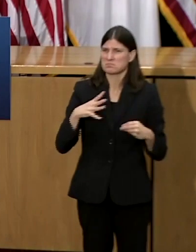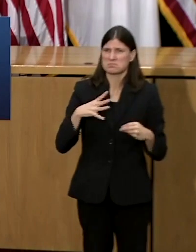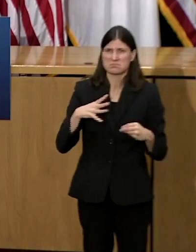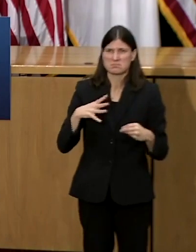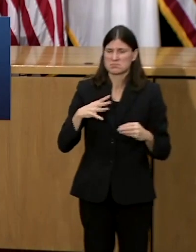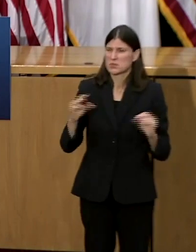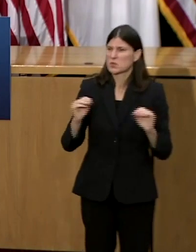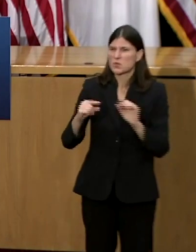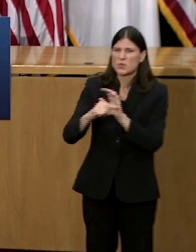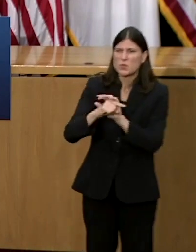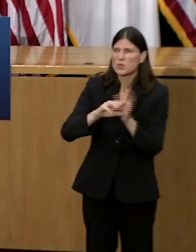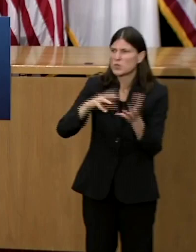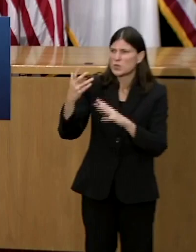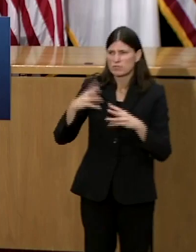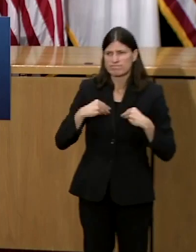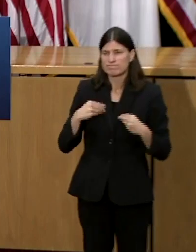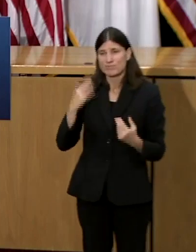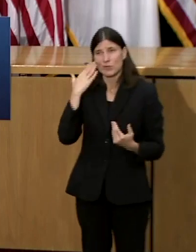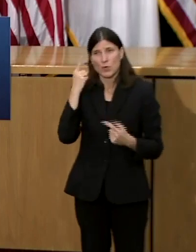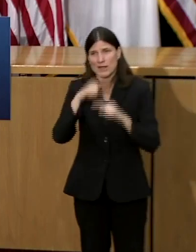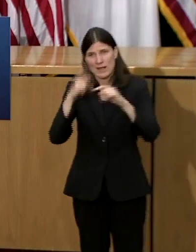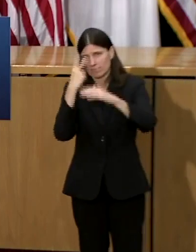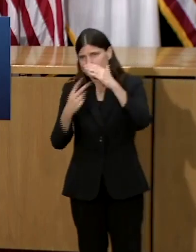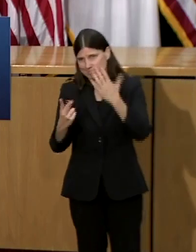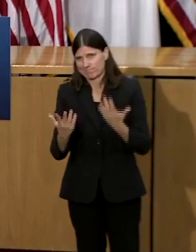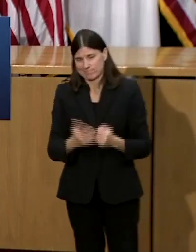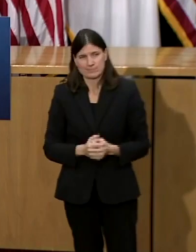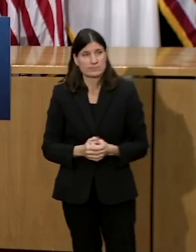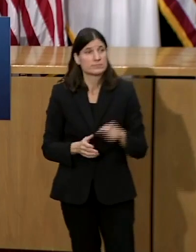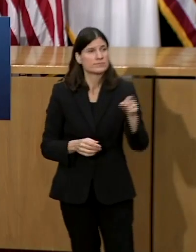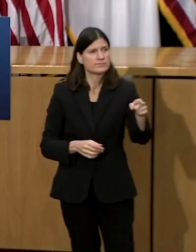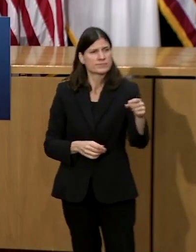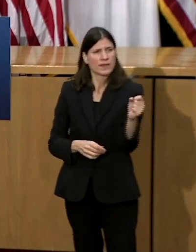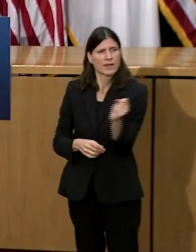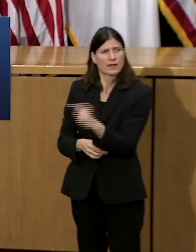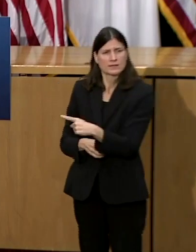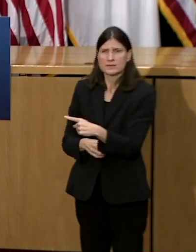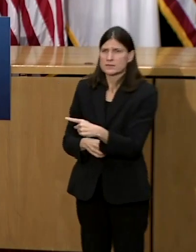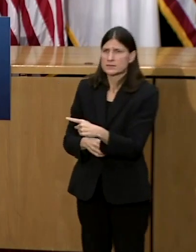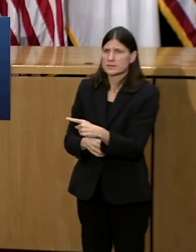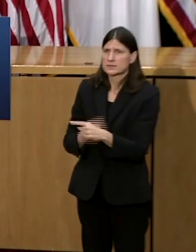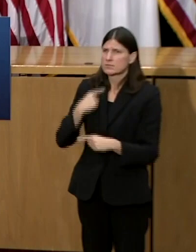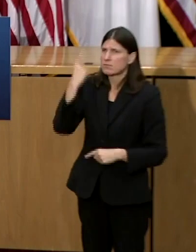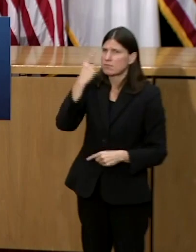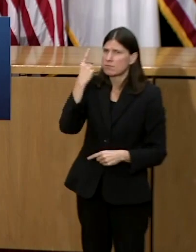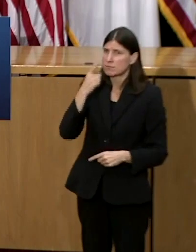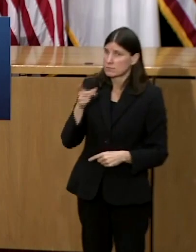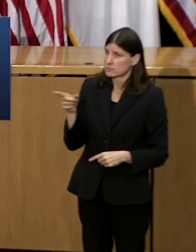Is there any sort of difference in ages of children, high school versus the younger